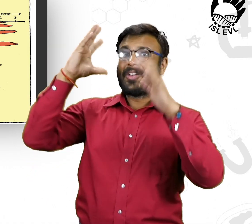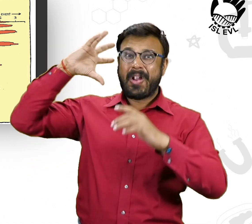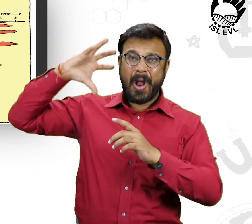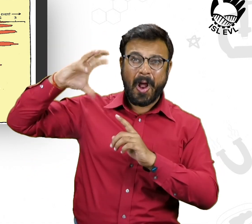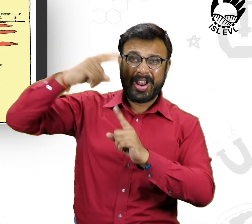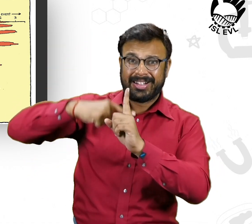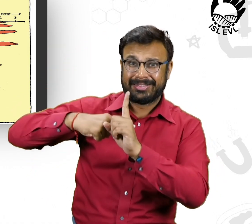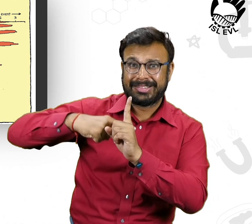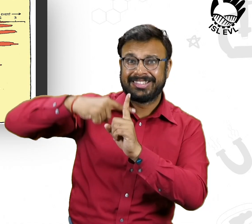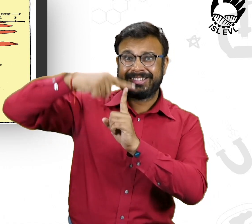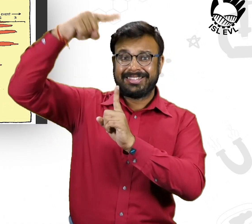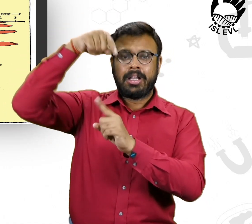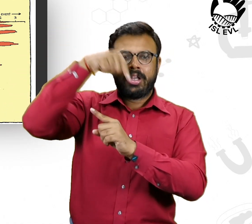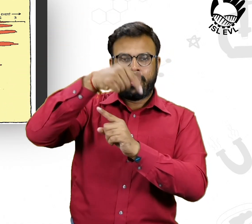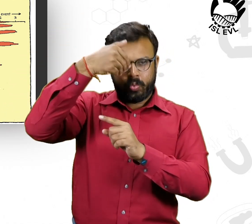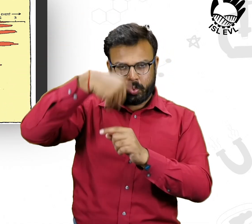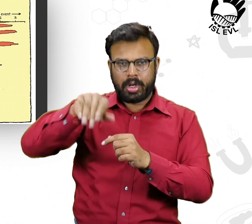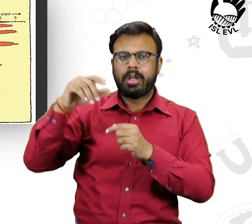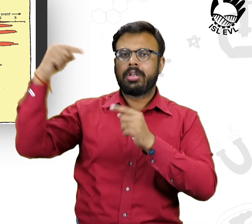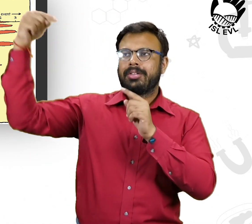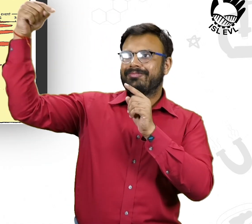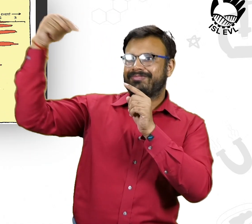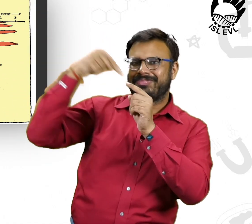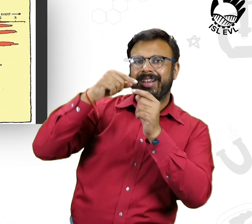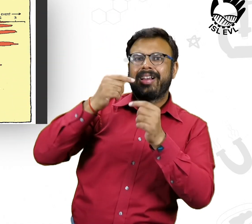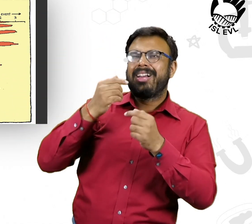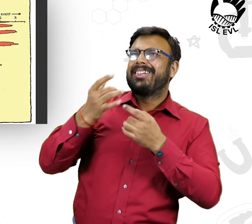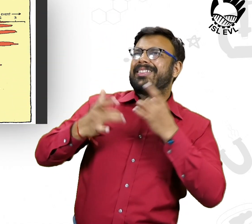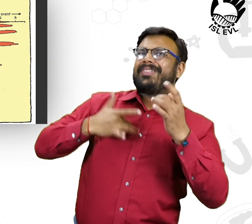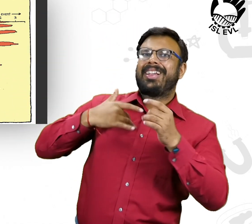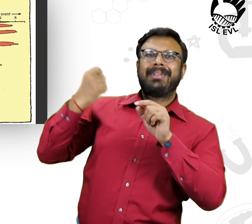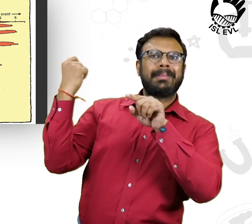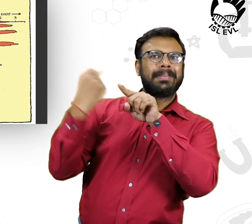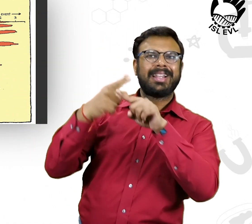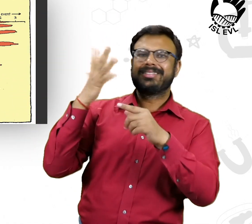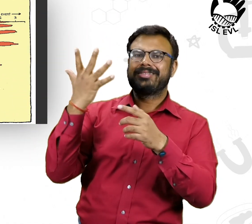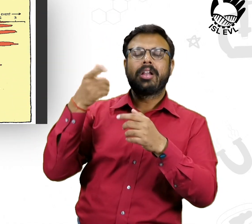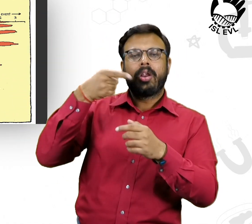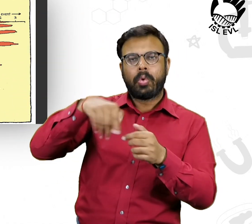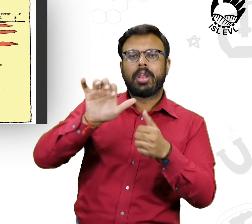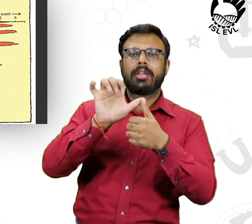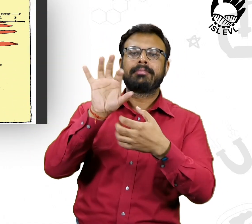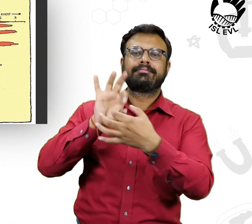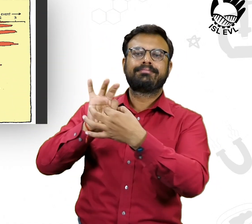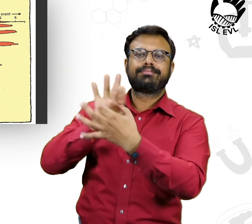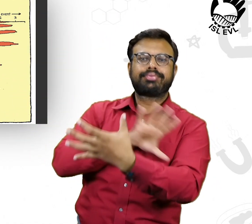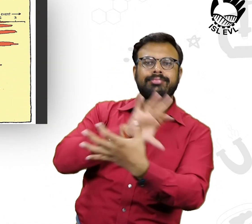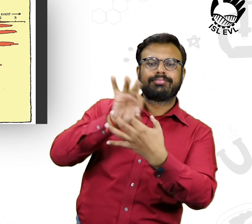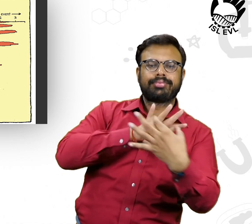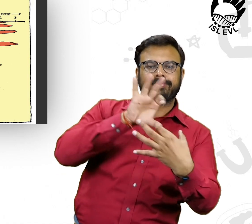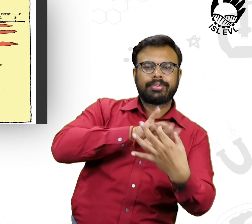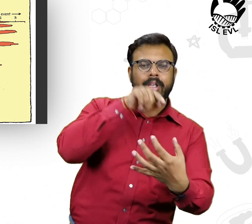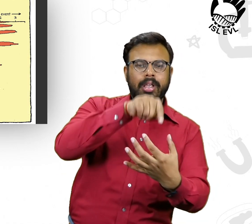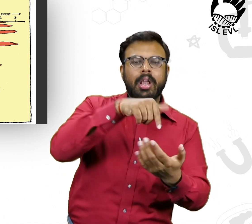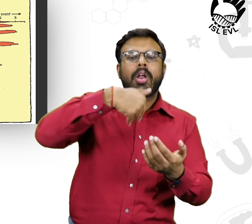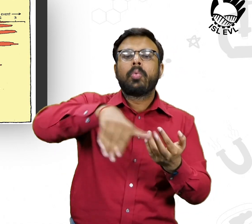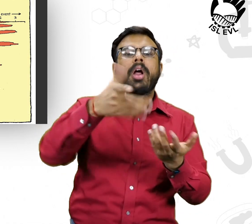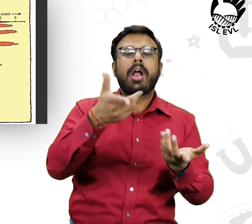above 29 degrees Celsius and leave the corals when the temperature